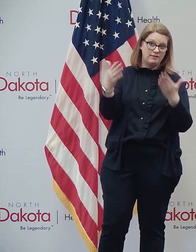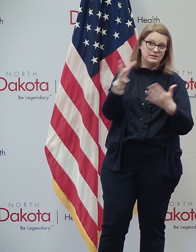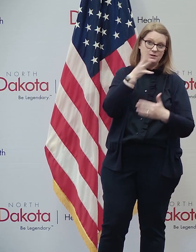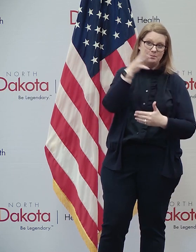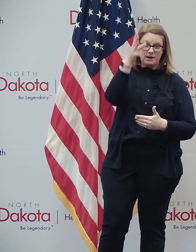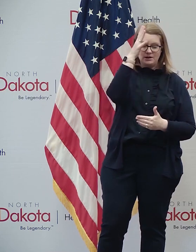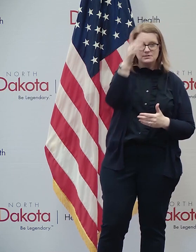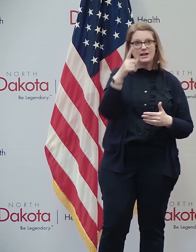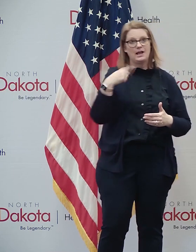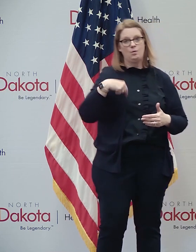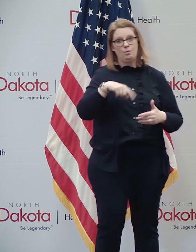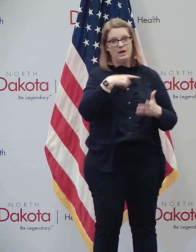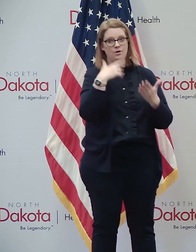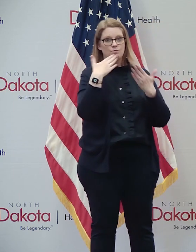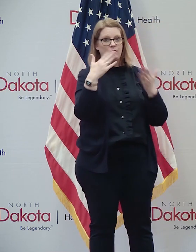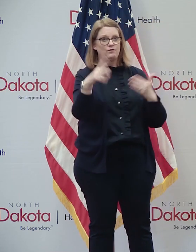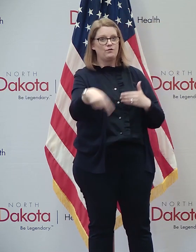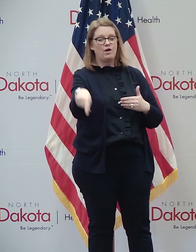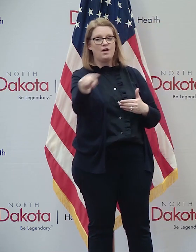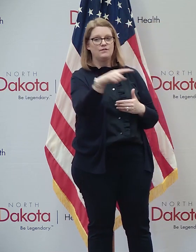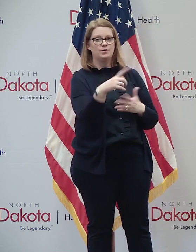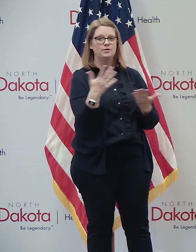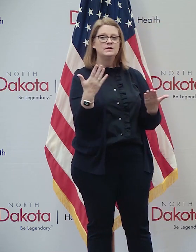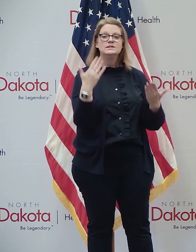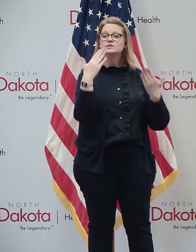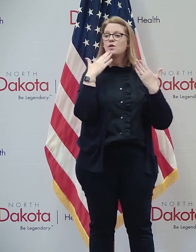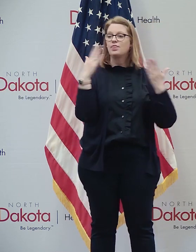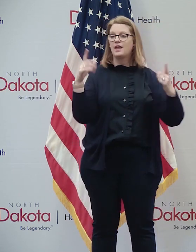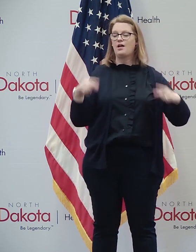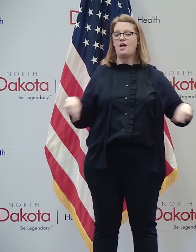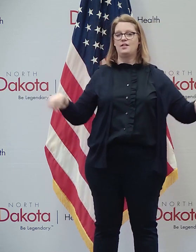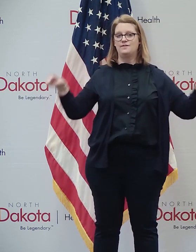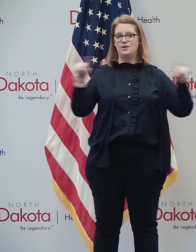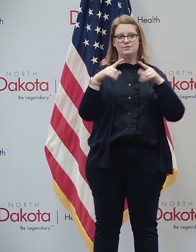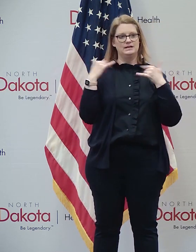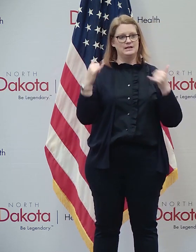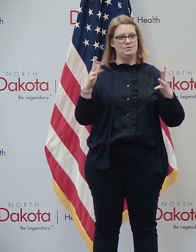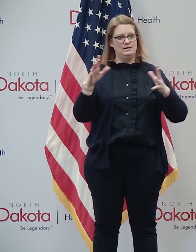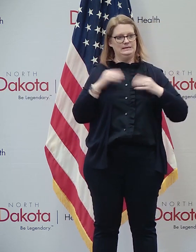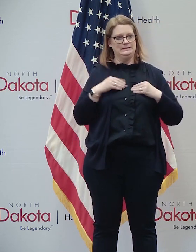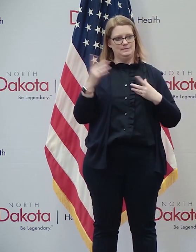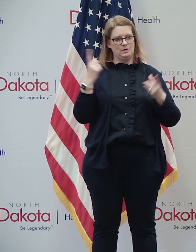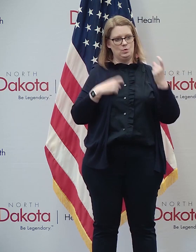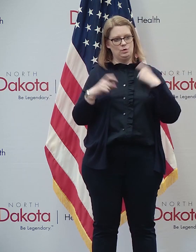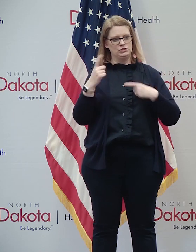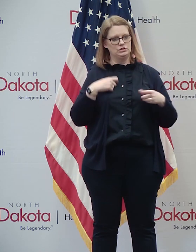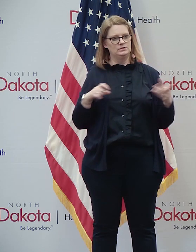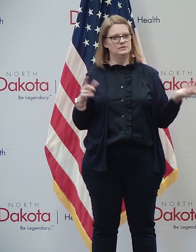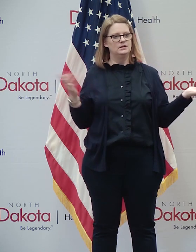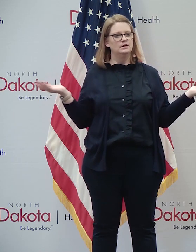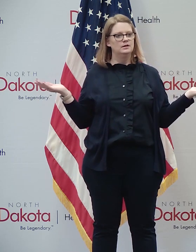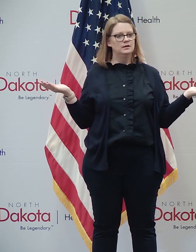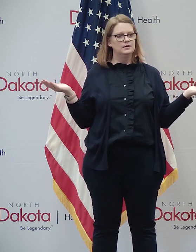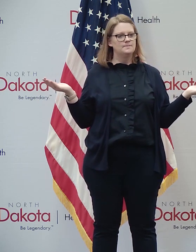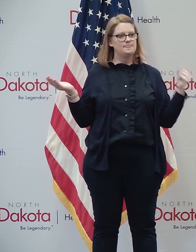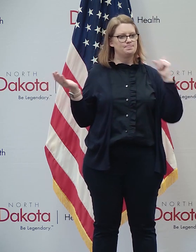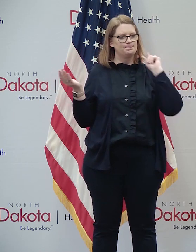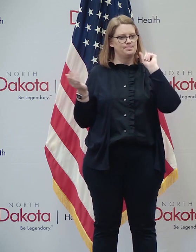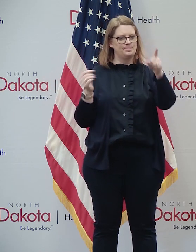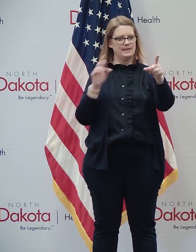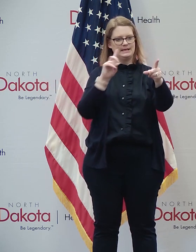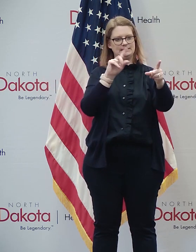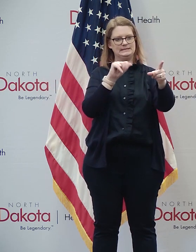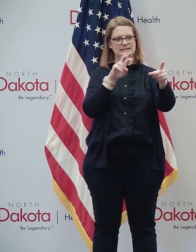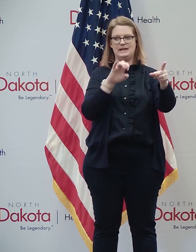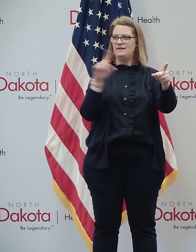of virtues, but the parent of all others." And as we think about all the parents out there that are teaching lessons to your kids, I